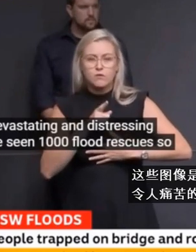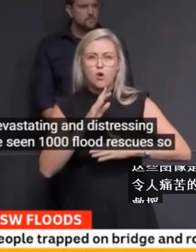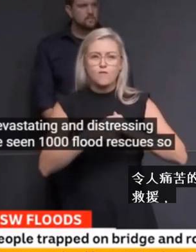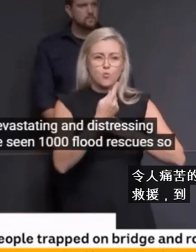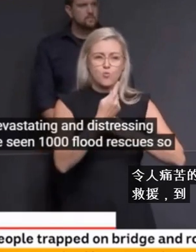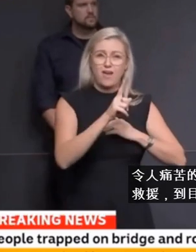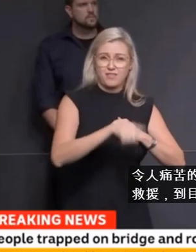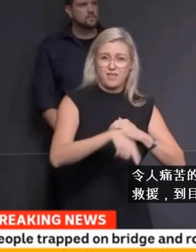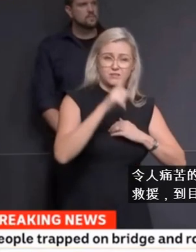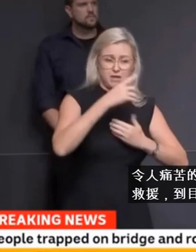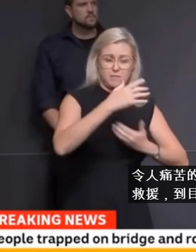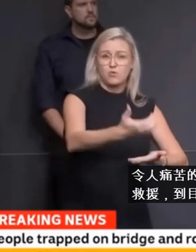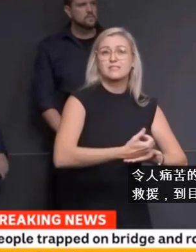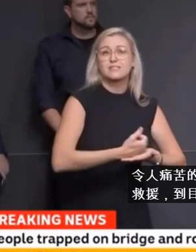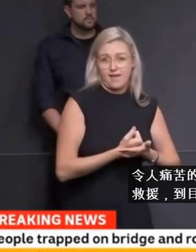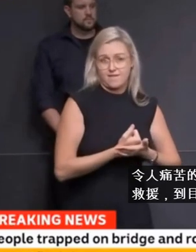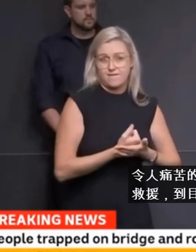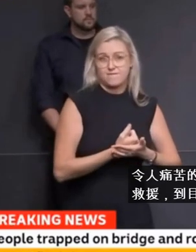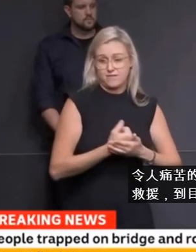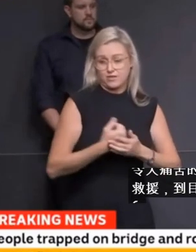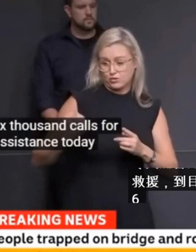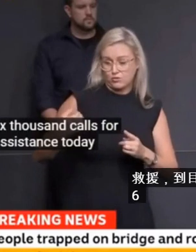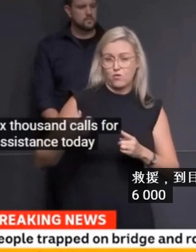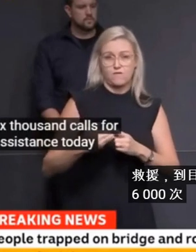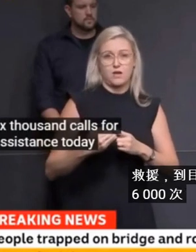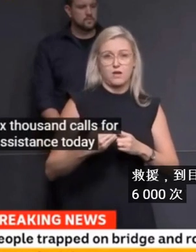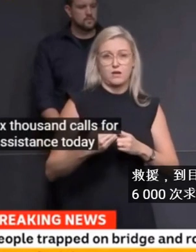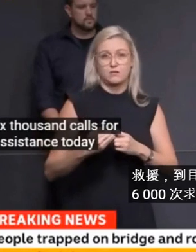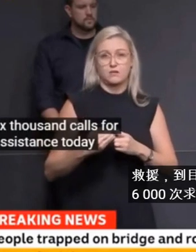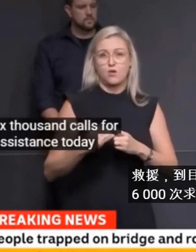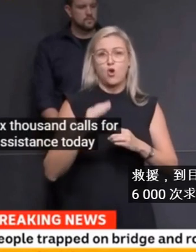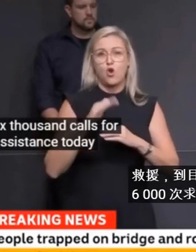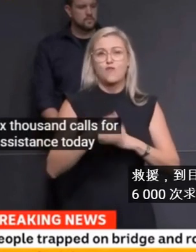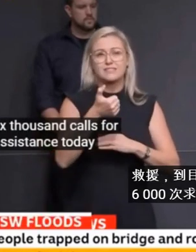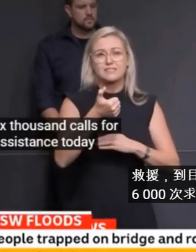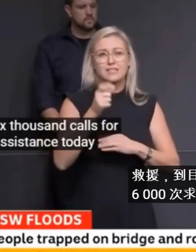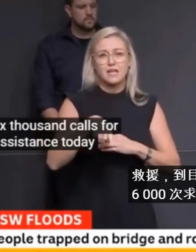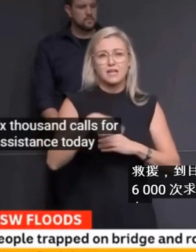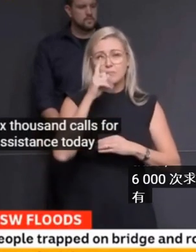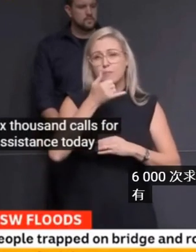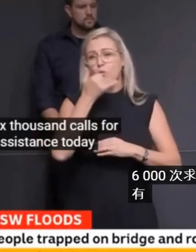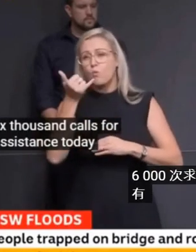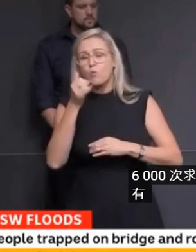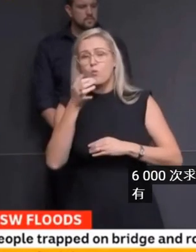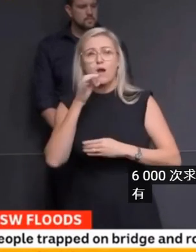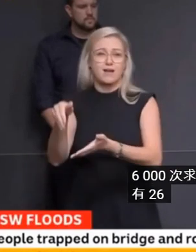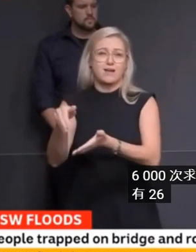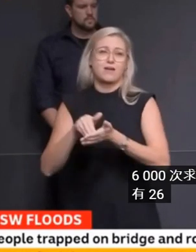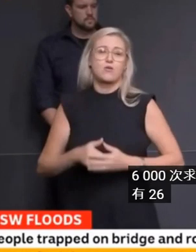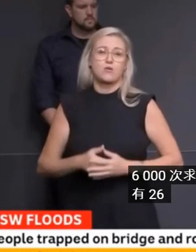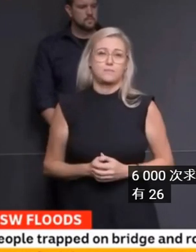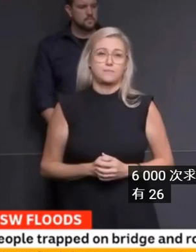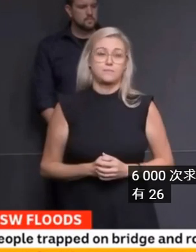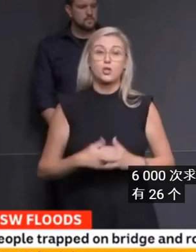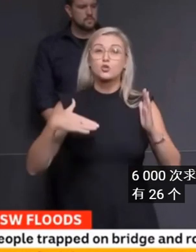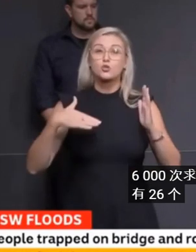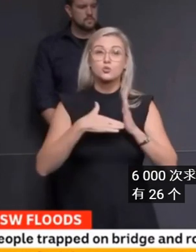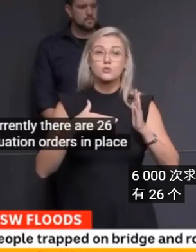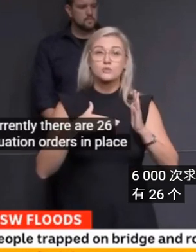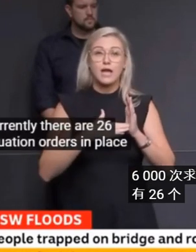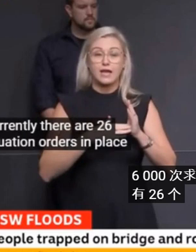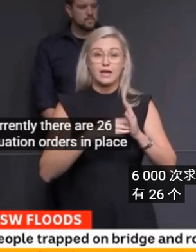flood rescues so far, 6,000 calls for assistance. Today, currently, there